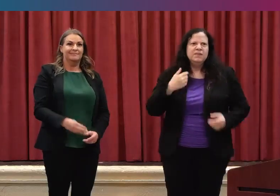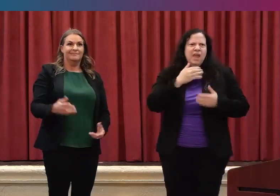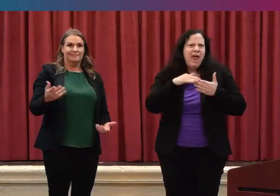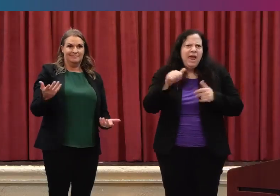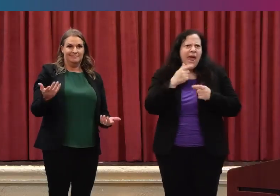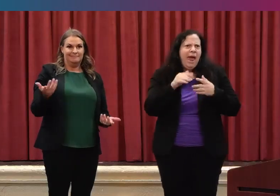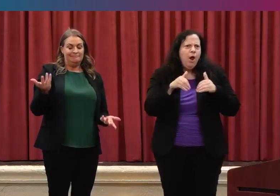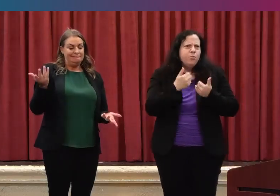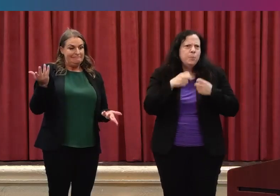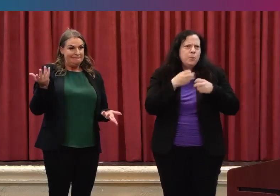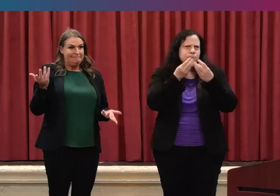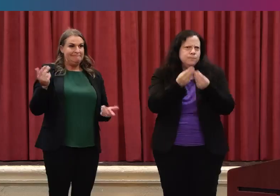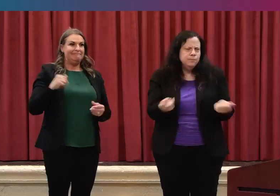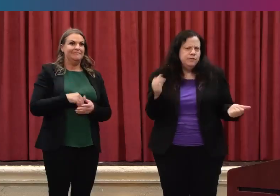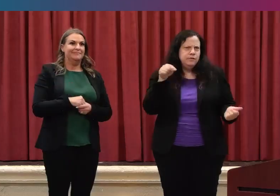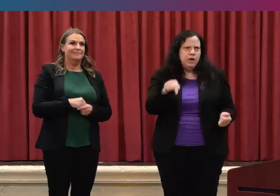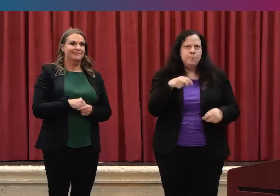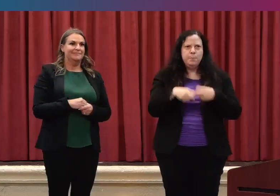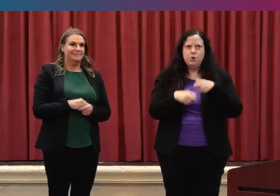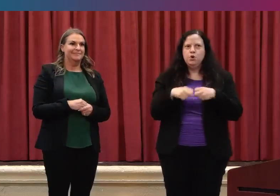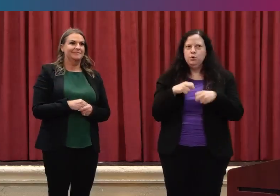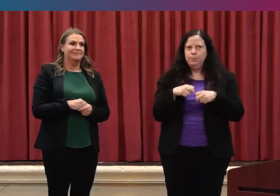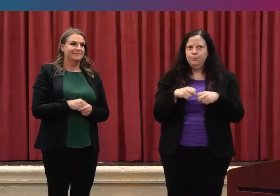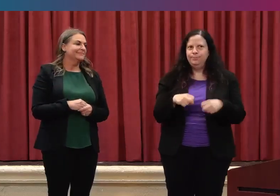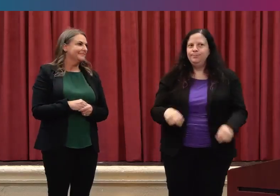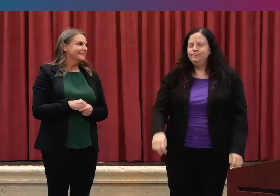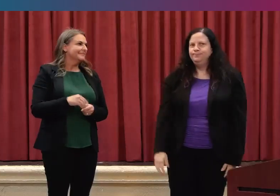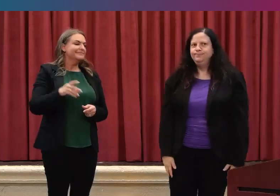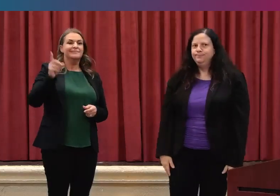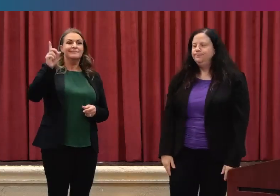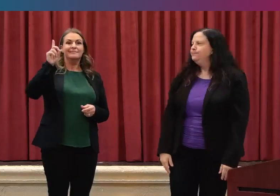doing that. And that's how the problem can be solved.